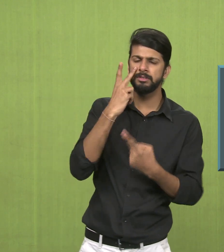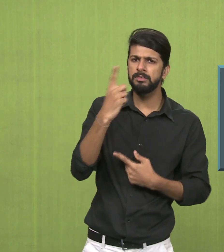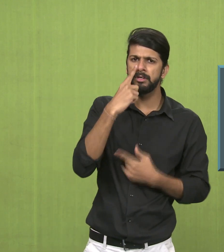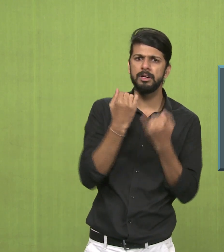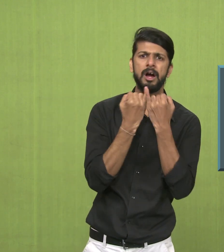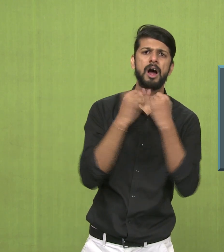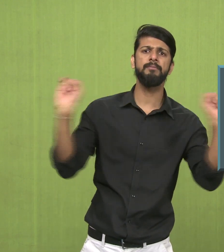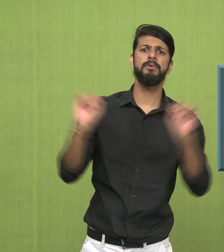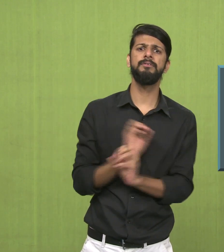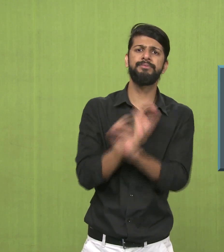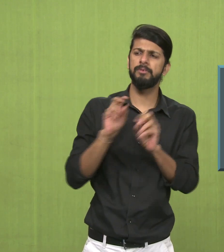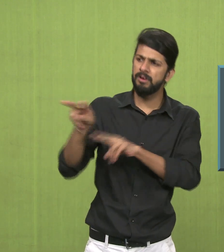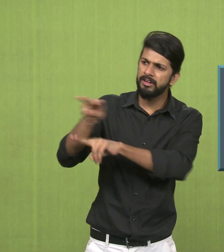within the girls.